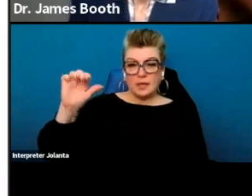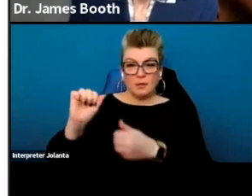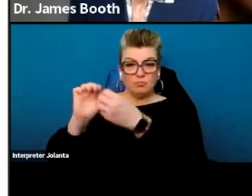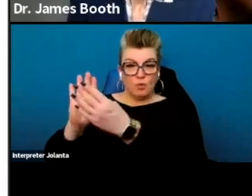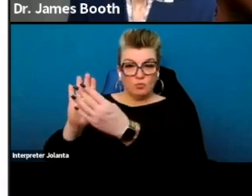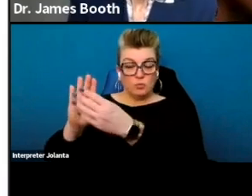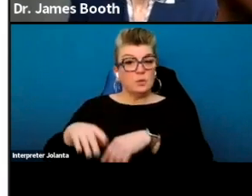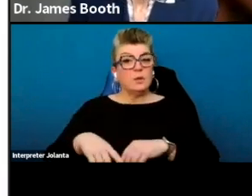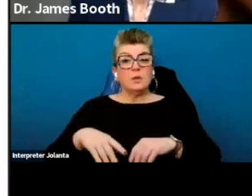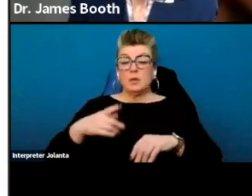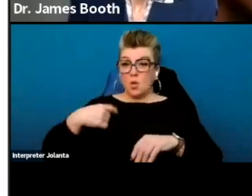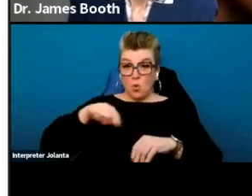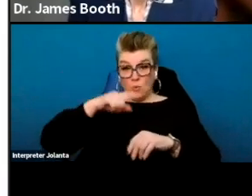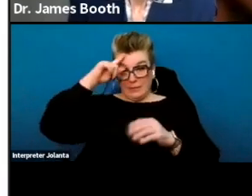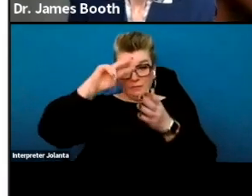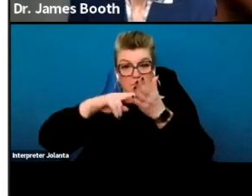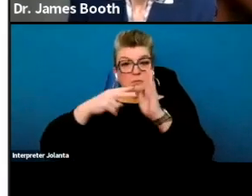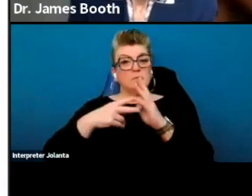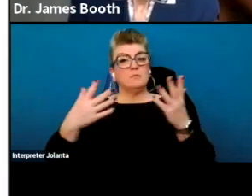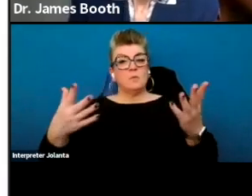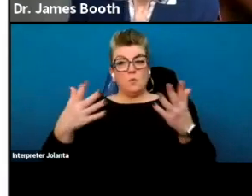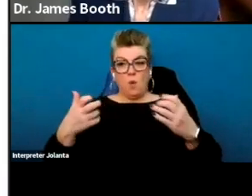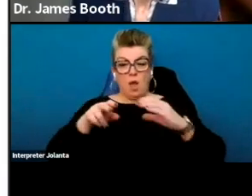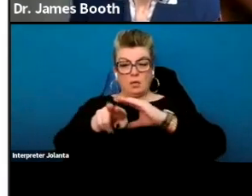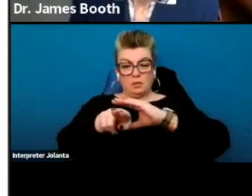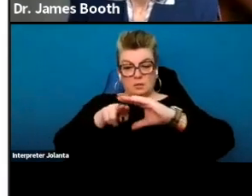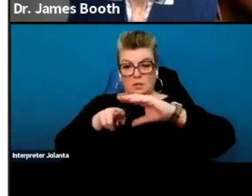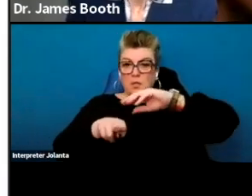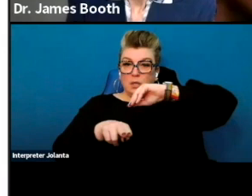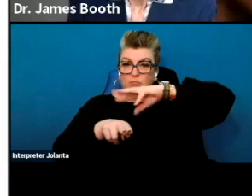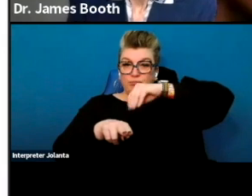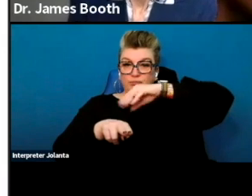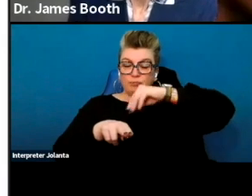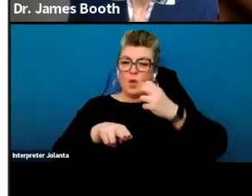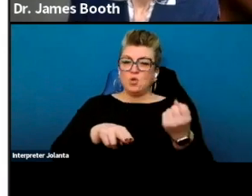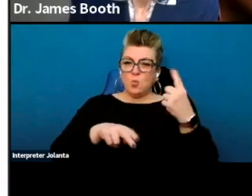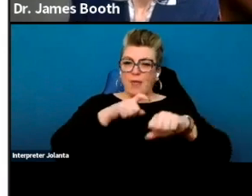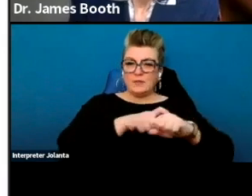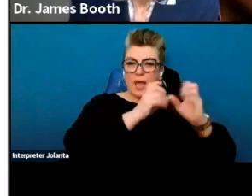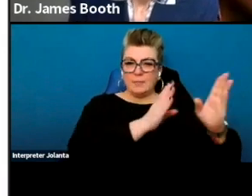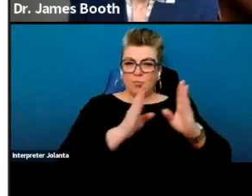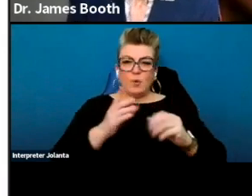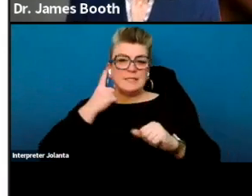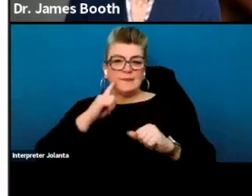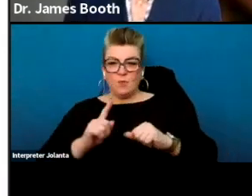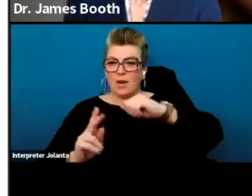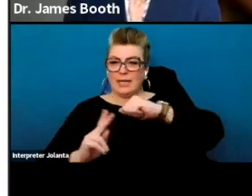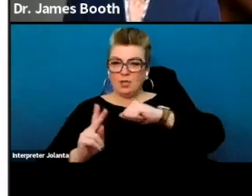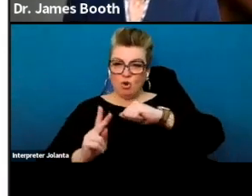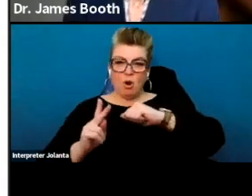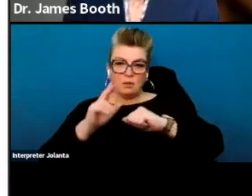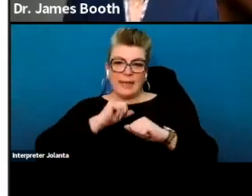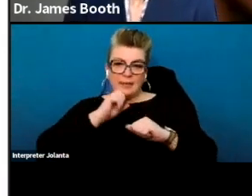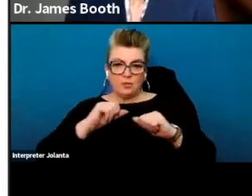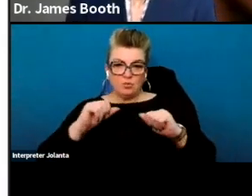collect neuroimages from 12 time points in kindergarten. So every month, we're